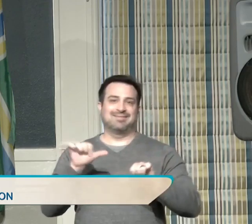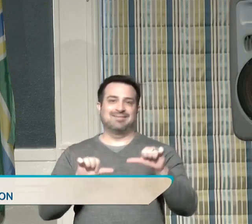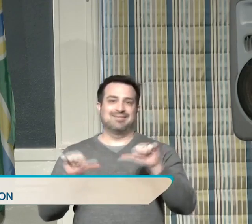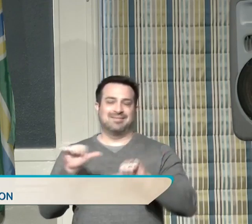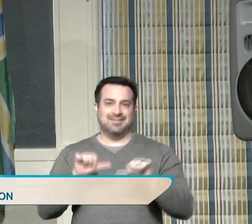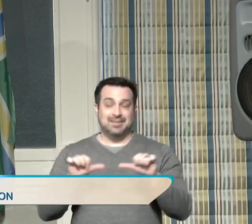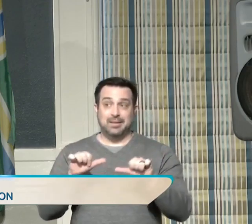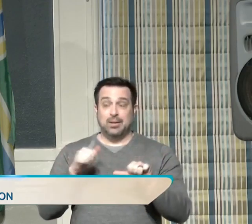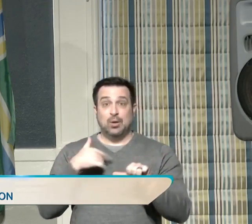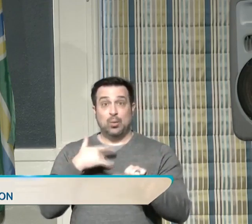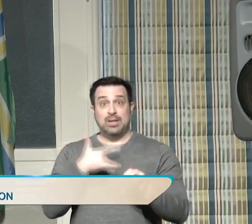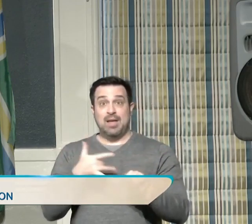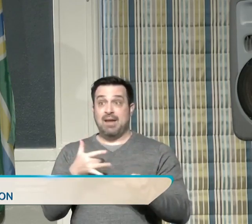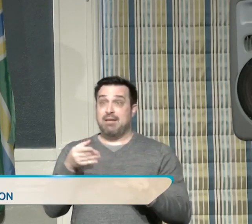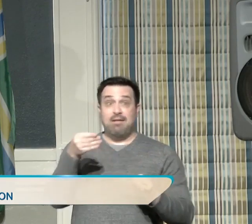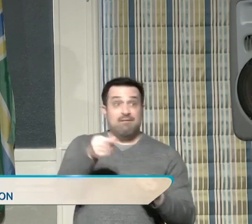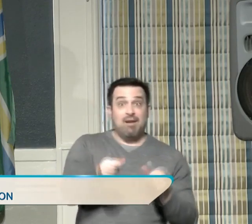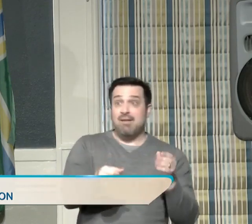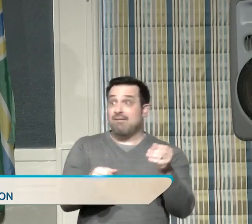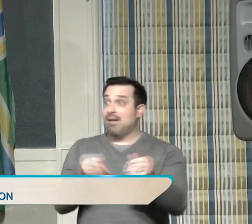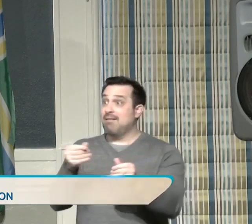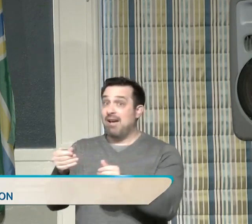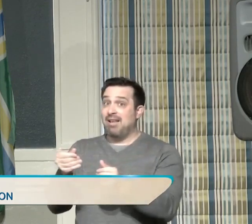like to fund things here, as you know.